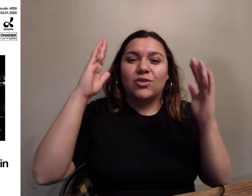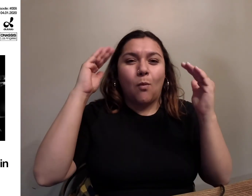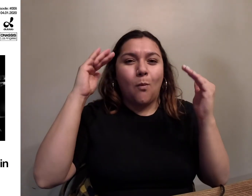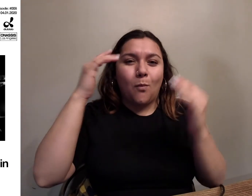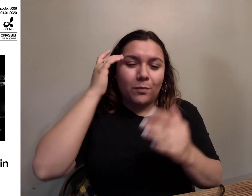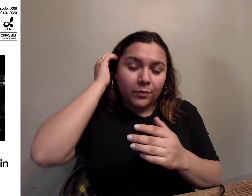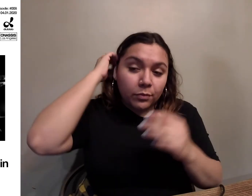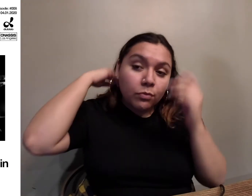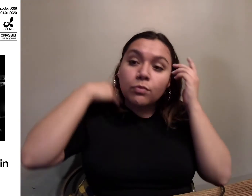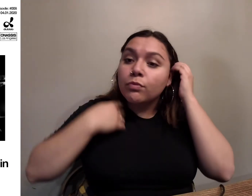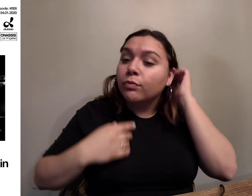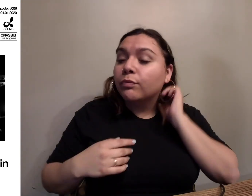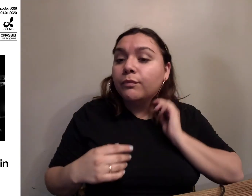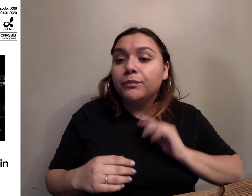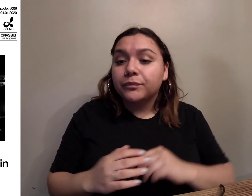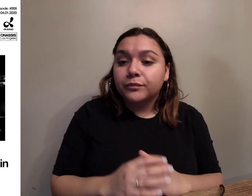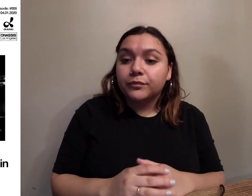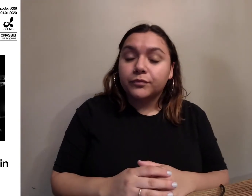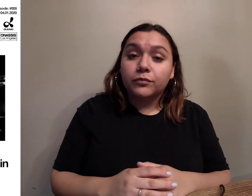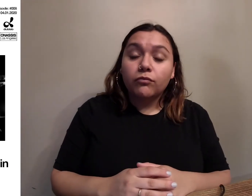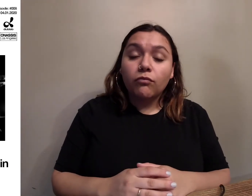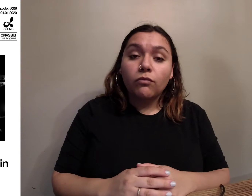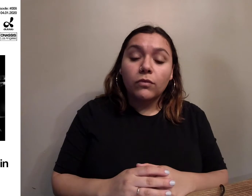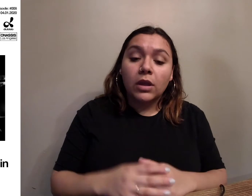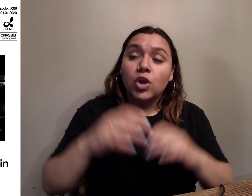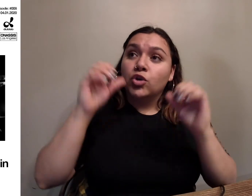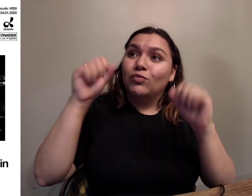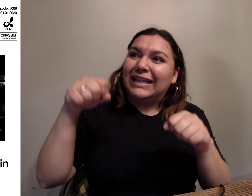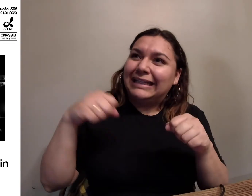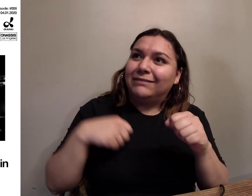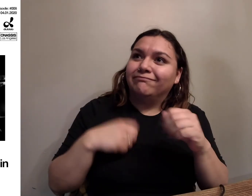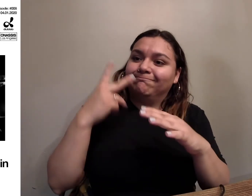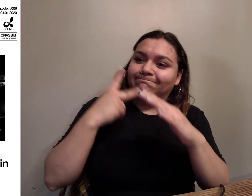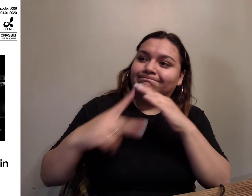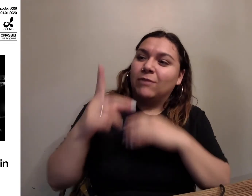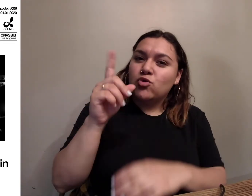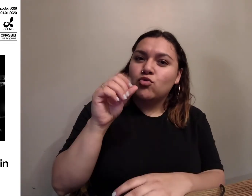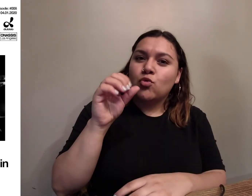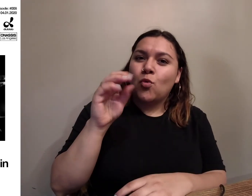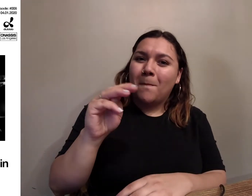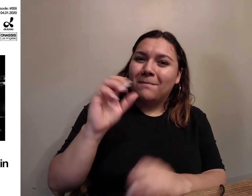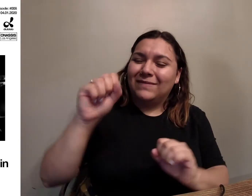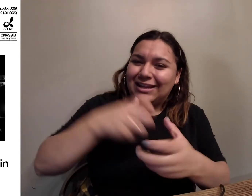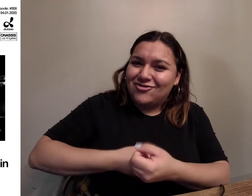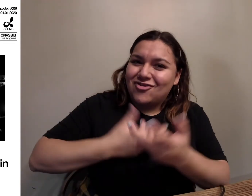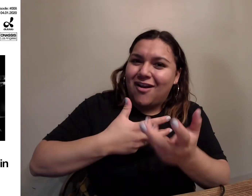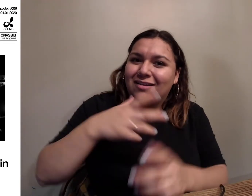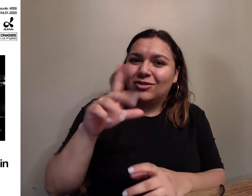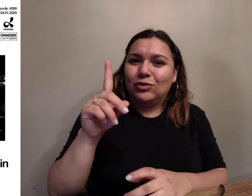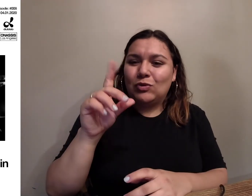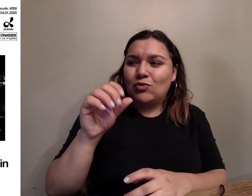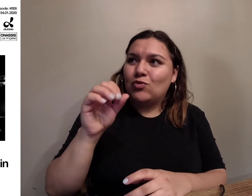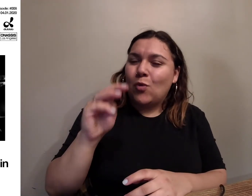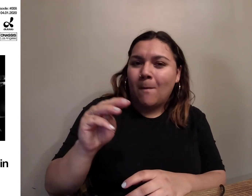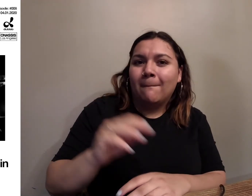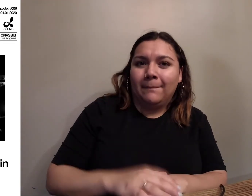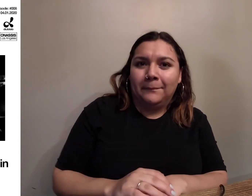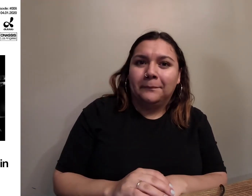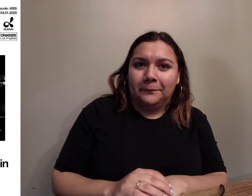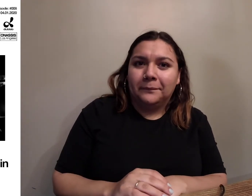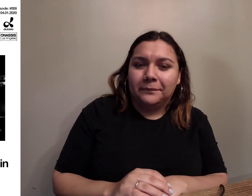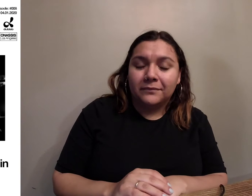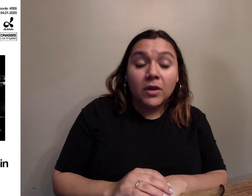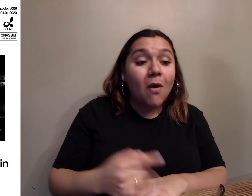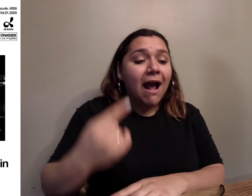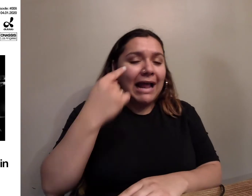hope in order to forestall doom. Blind hope in order to forestall doom. And